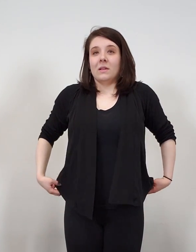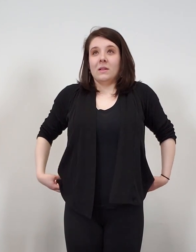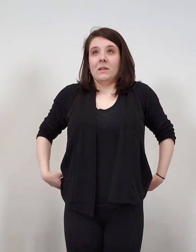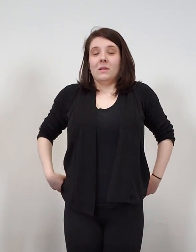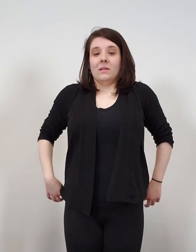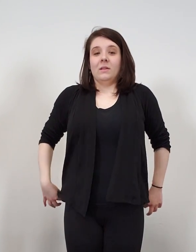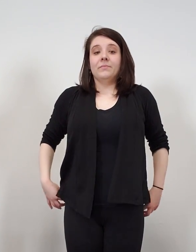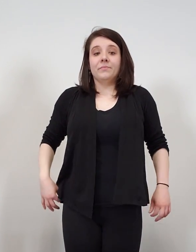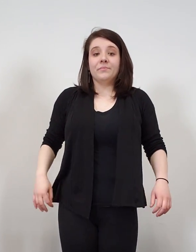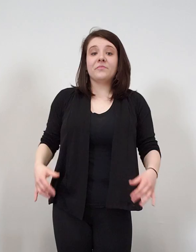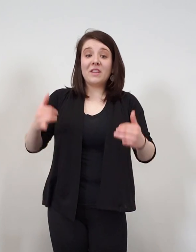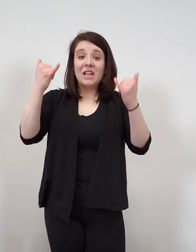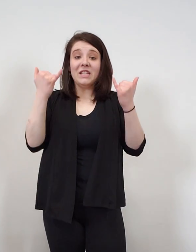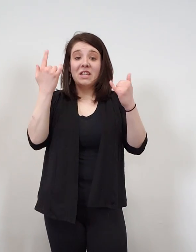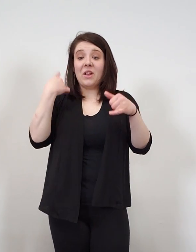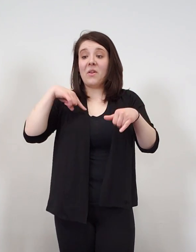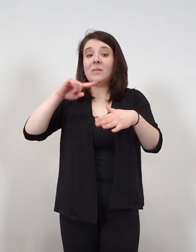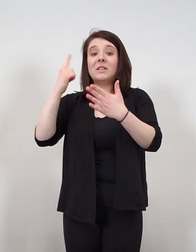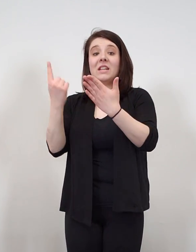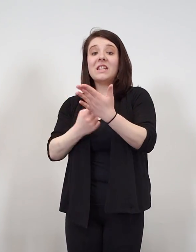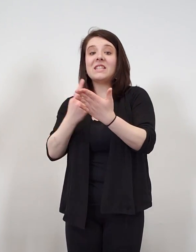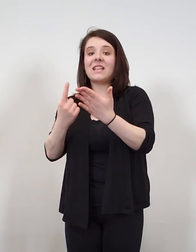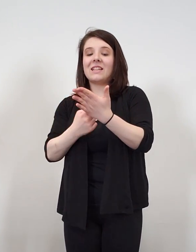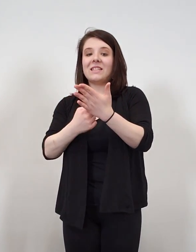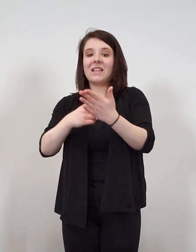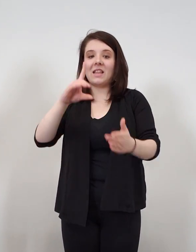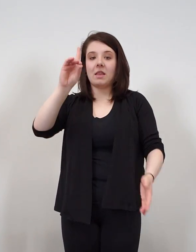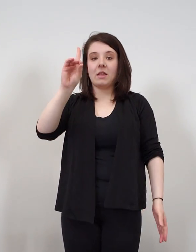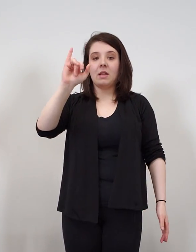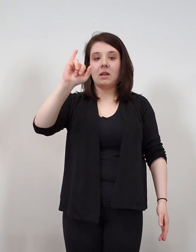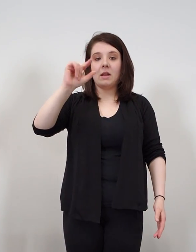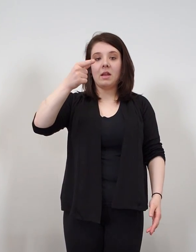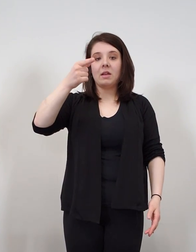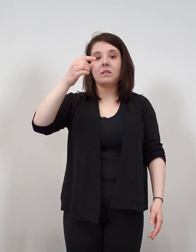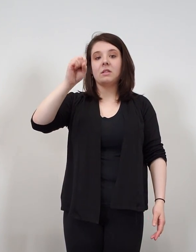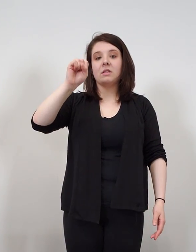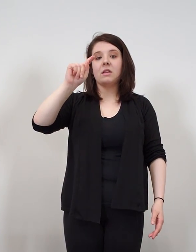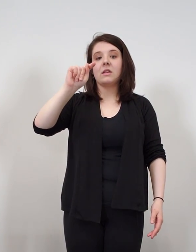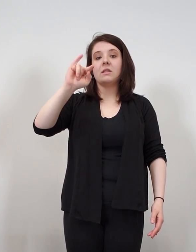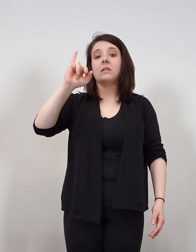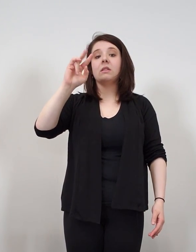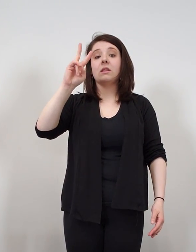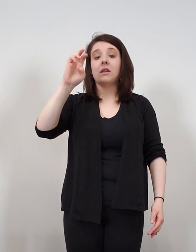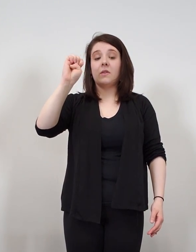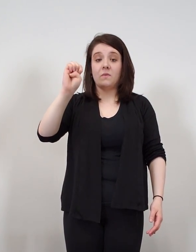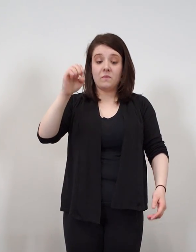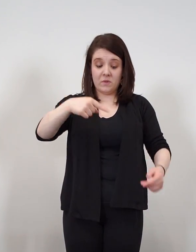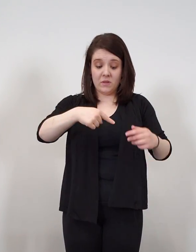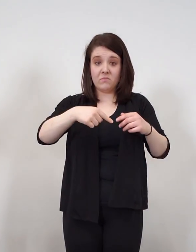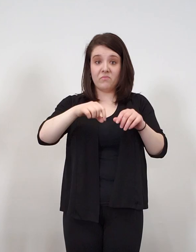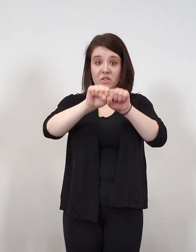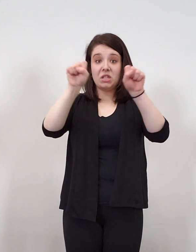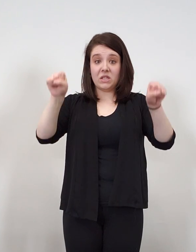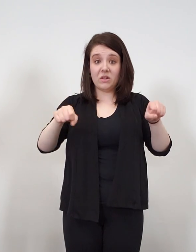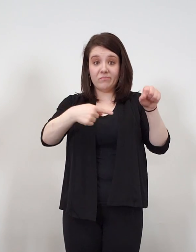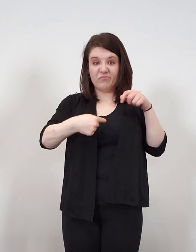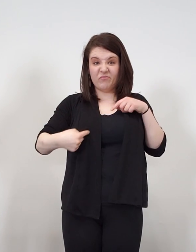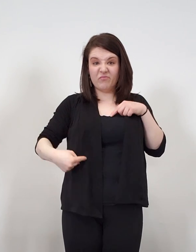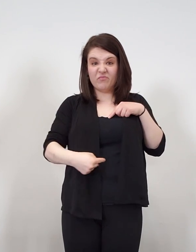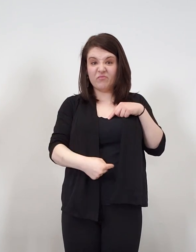system. And we're going to start out with our study of the gross anatomy of the digestive system by looking at some of the functions